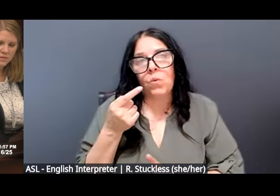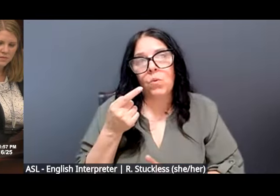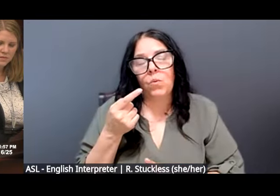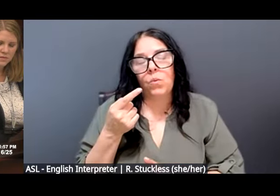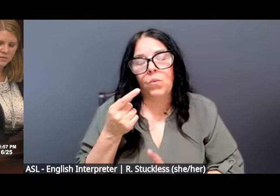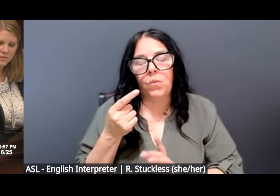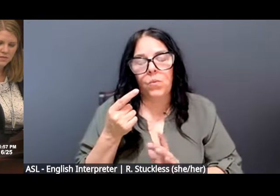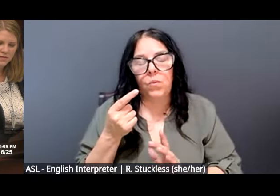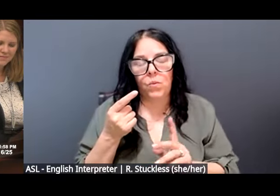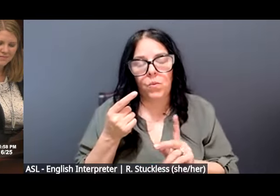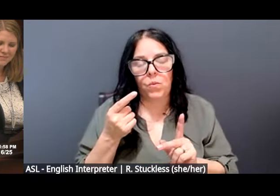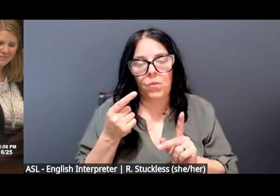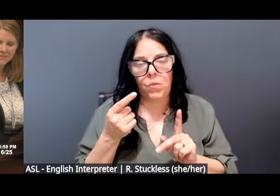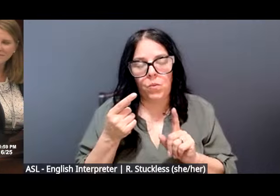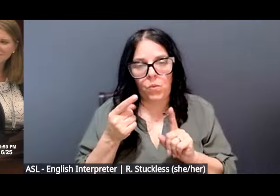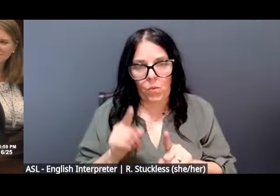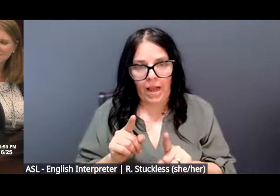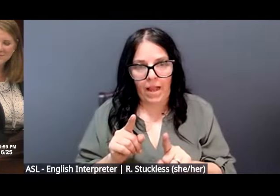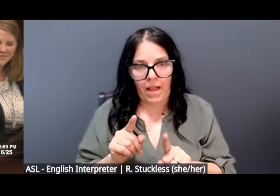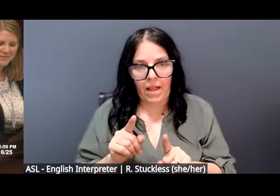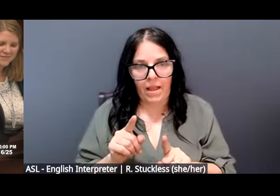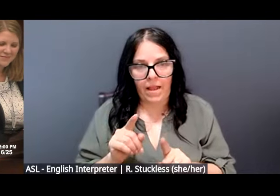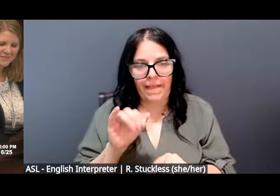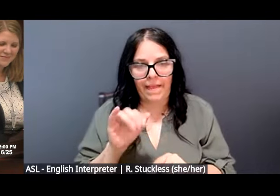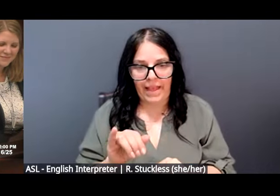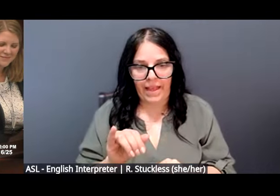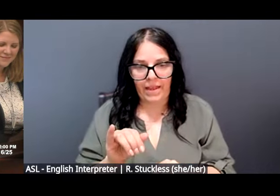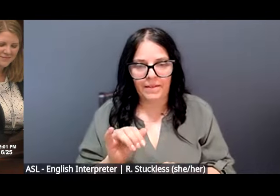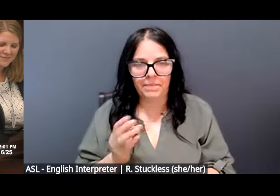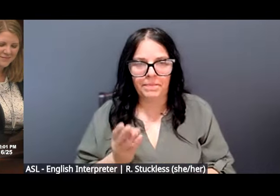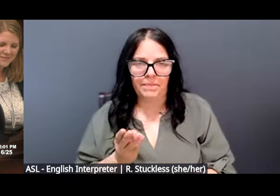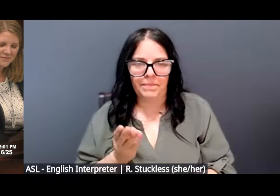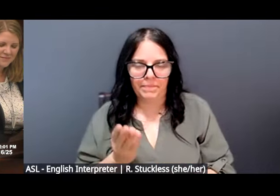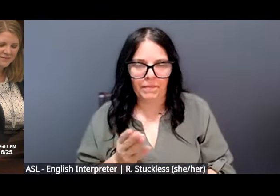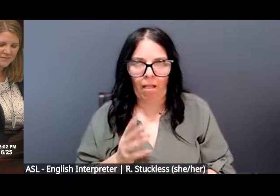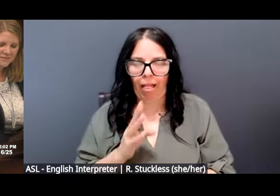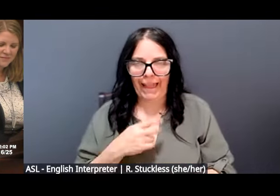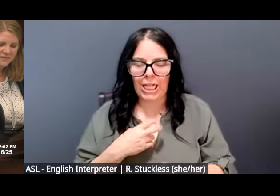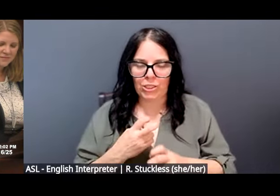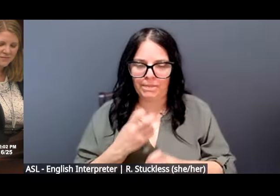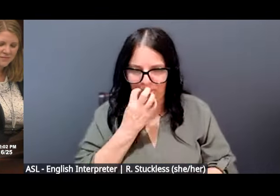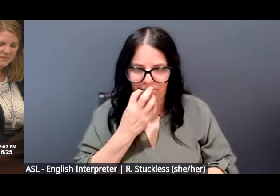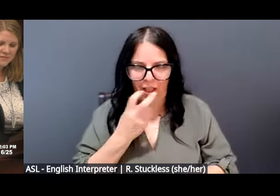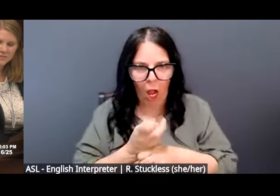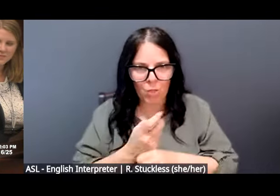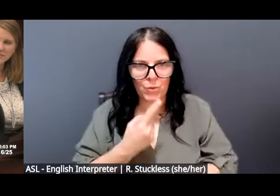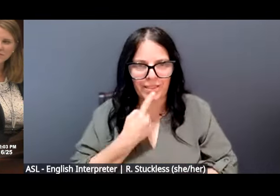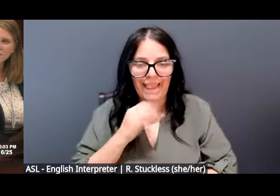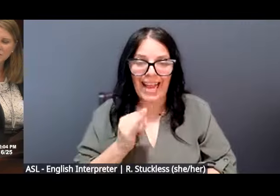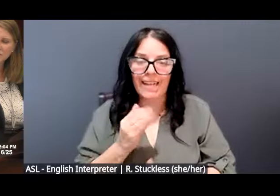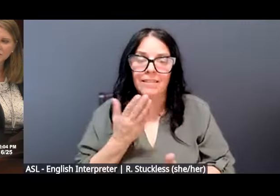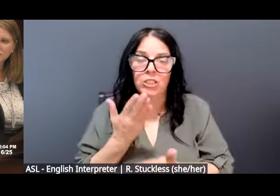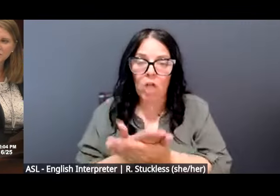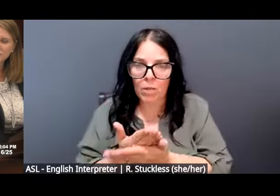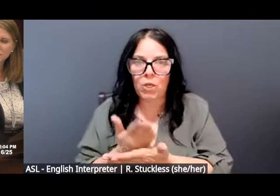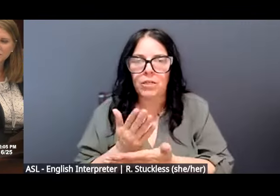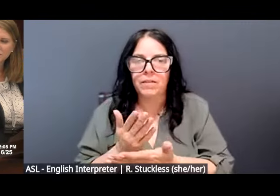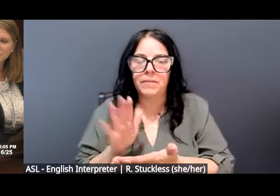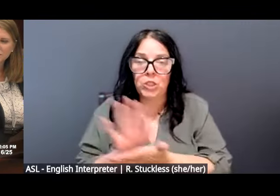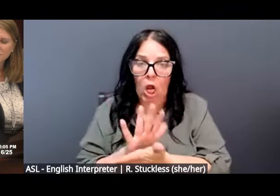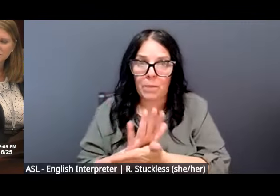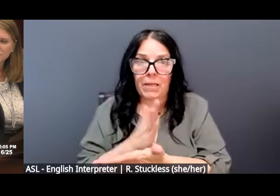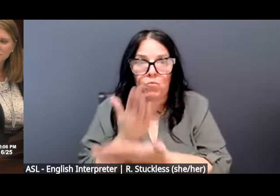documentary proof of citizenship, I can't say that phrase, there's a lot there that I was not sure could